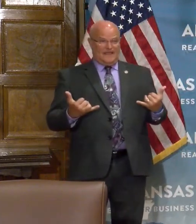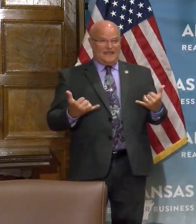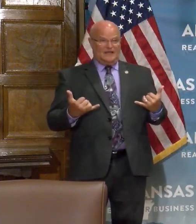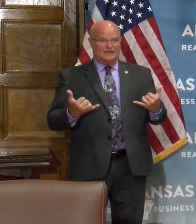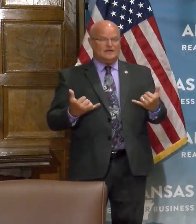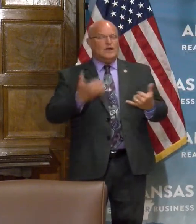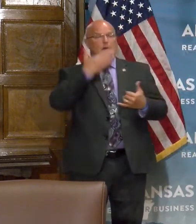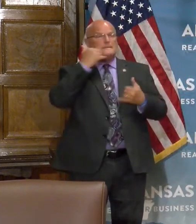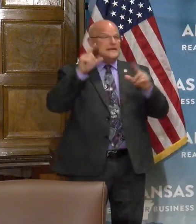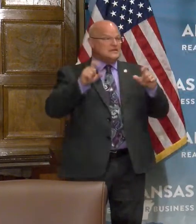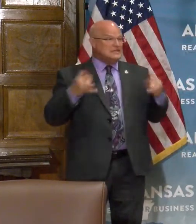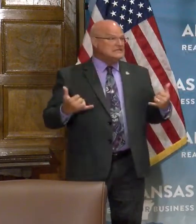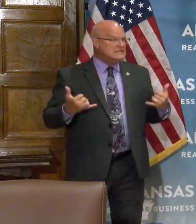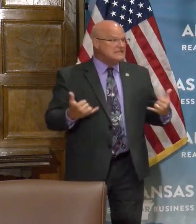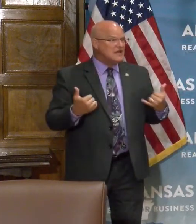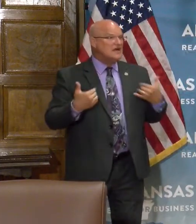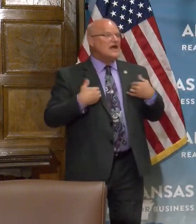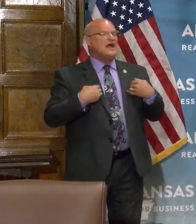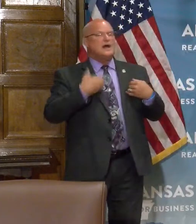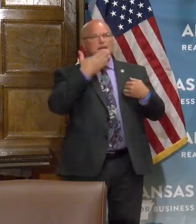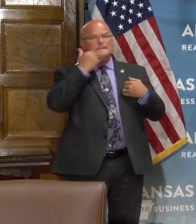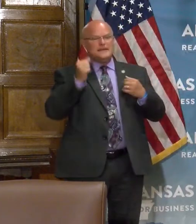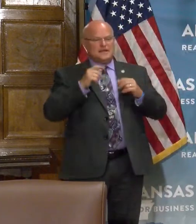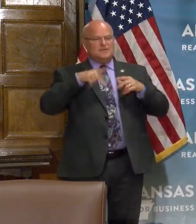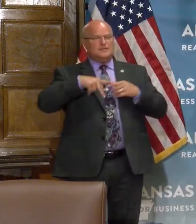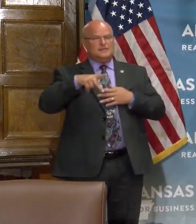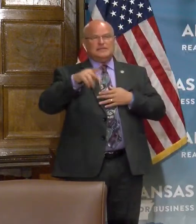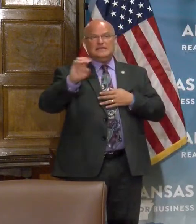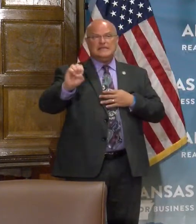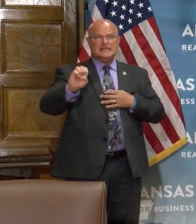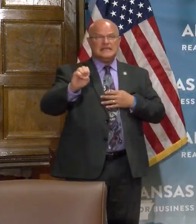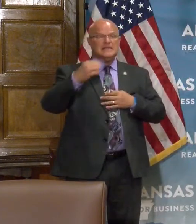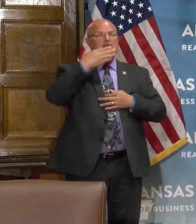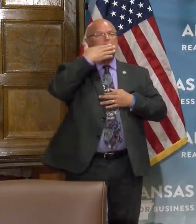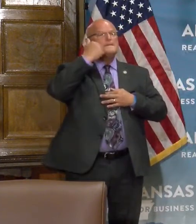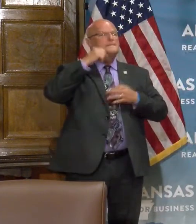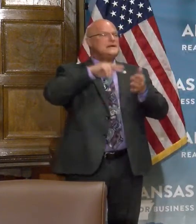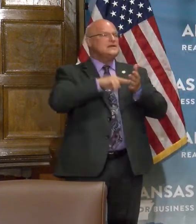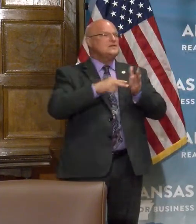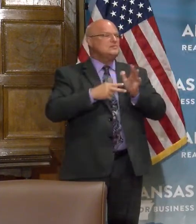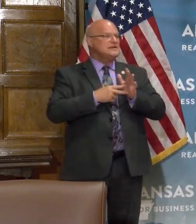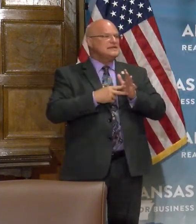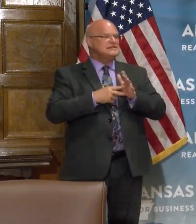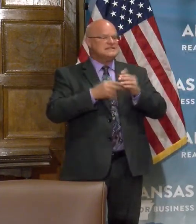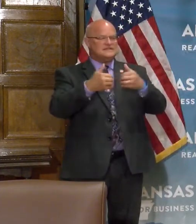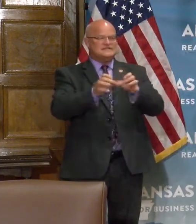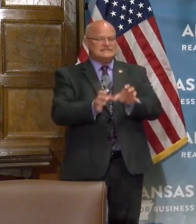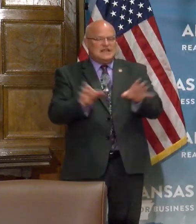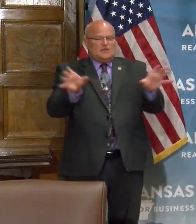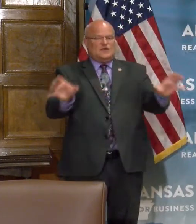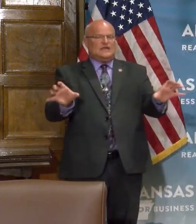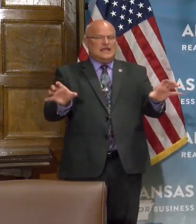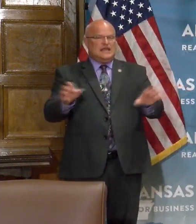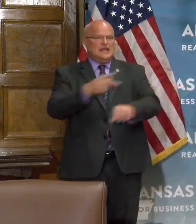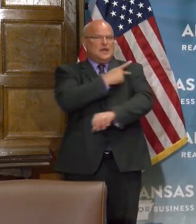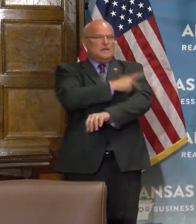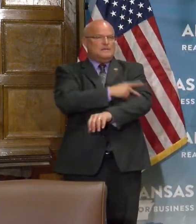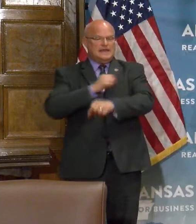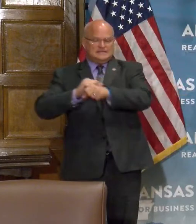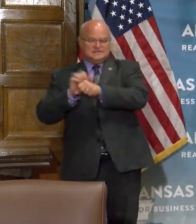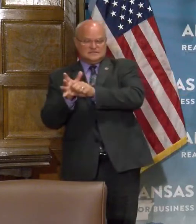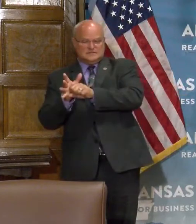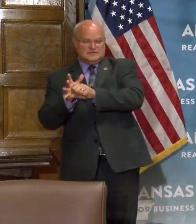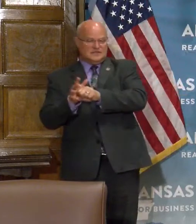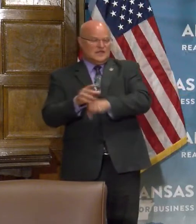have much better testing, we now have much better personal protective equipment, we have better means of segregating patients who are getting